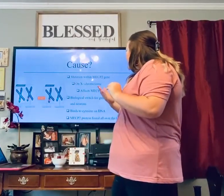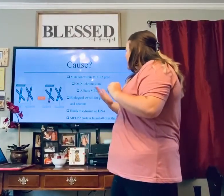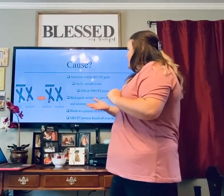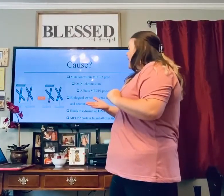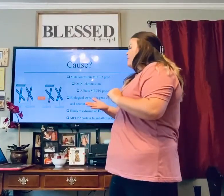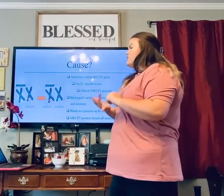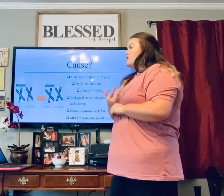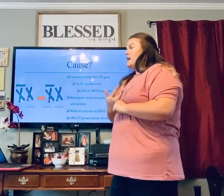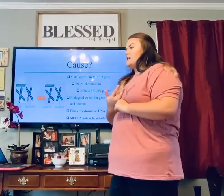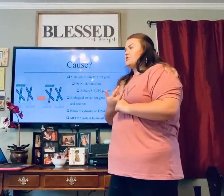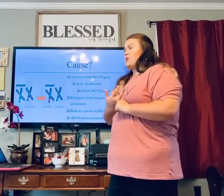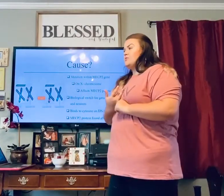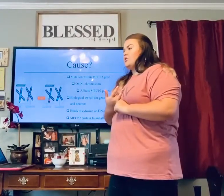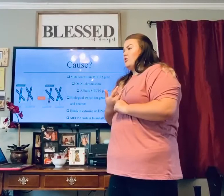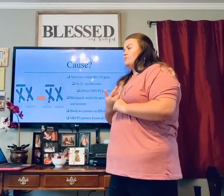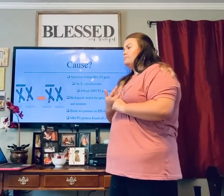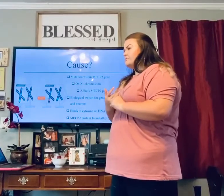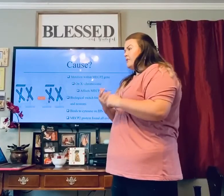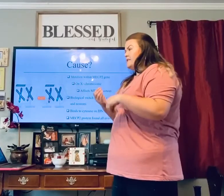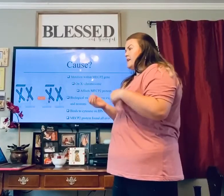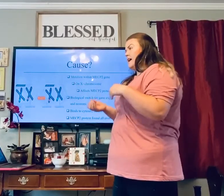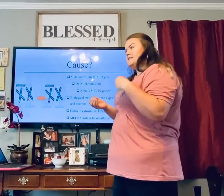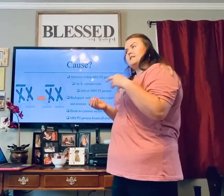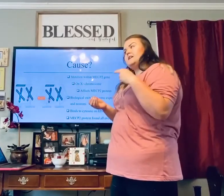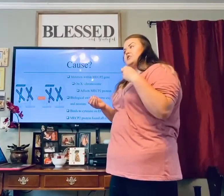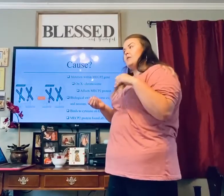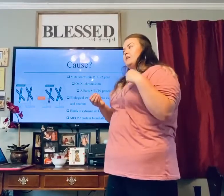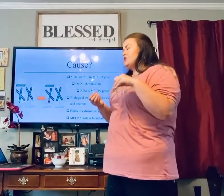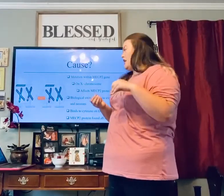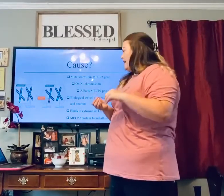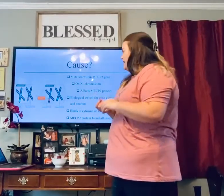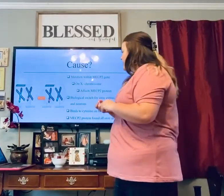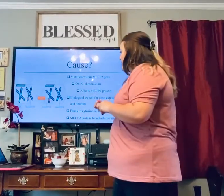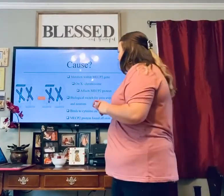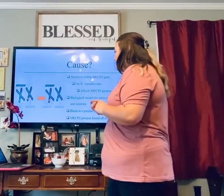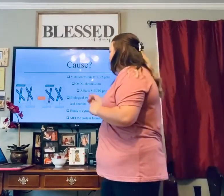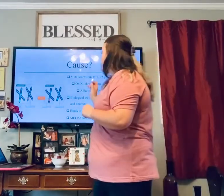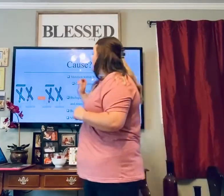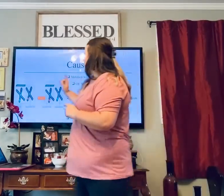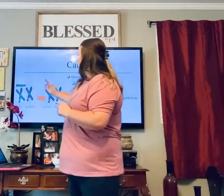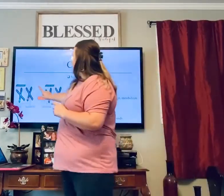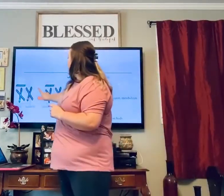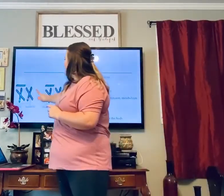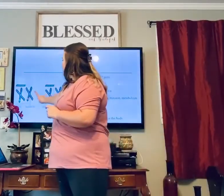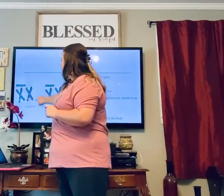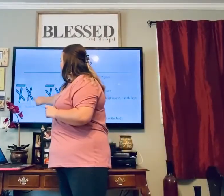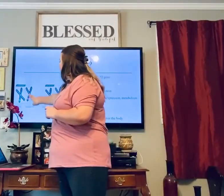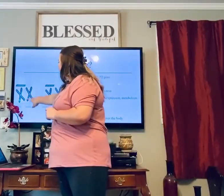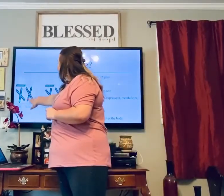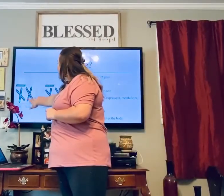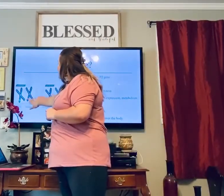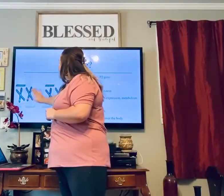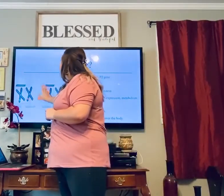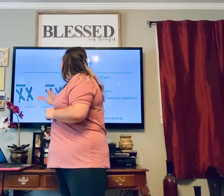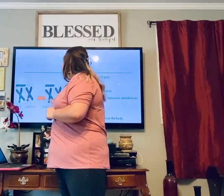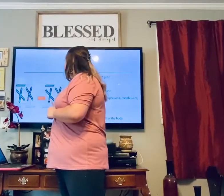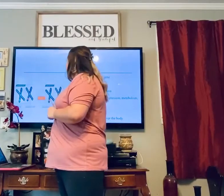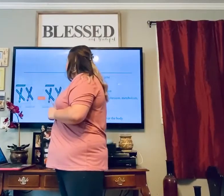it happens on the X chromosome. It's an X-linked dominant trait. And I have a picture of a healthy cell and a mutated